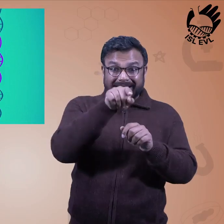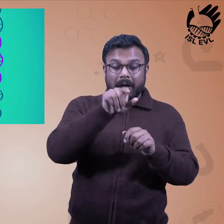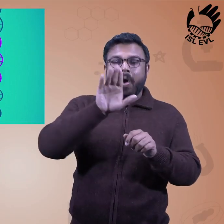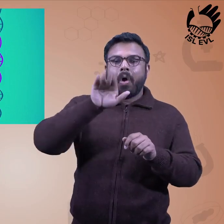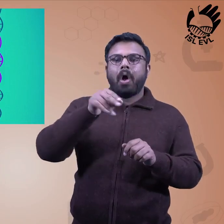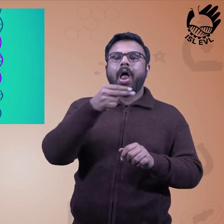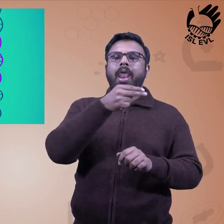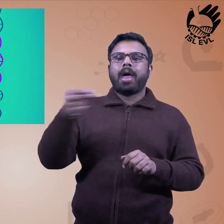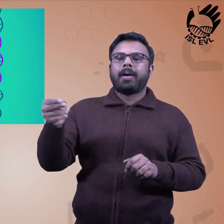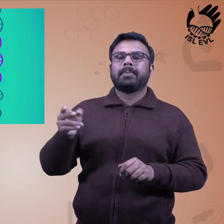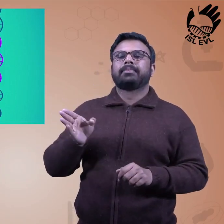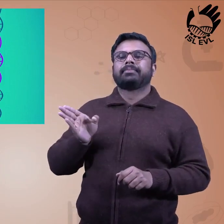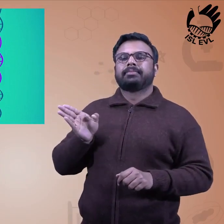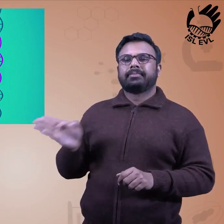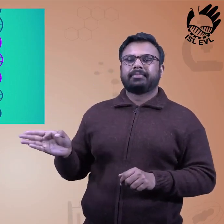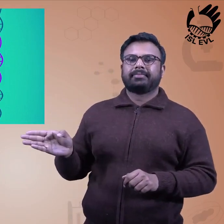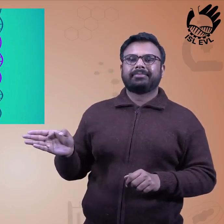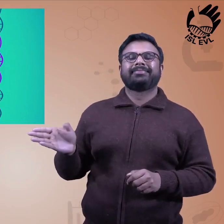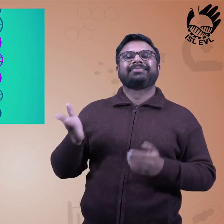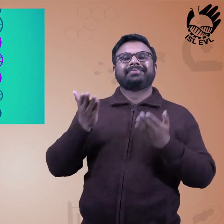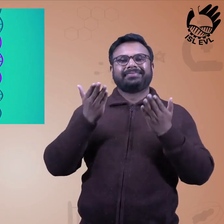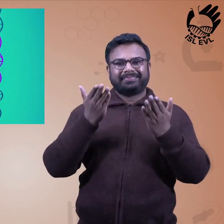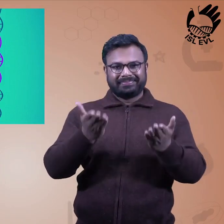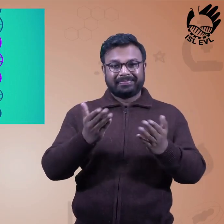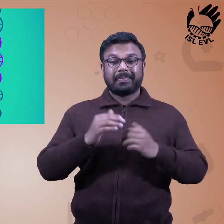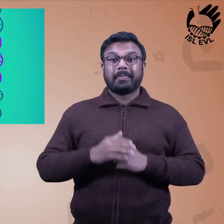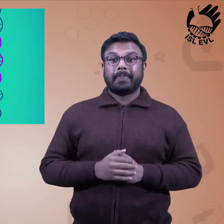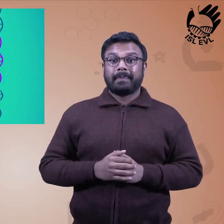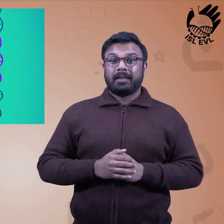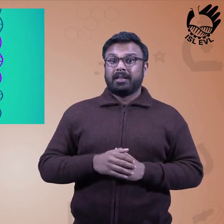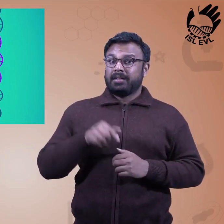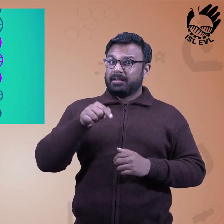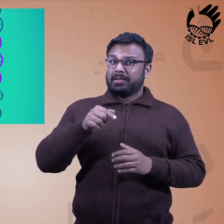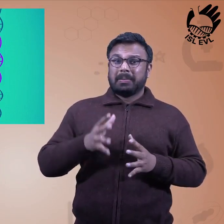These are called mutations.